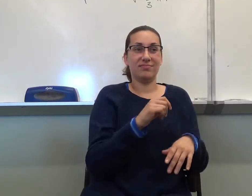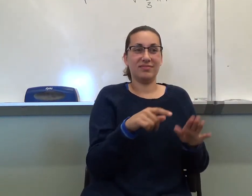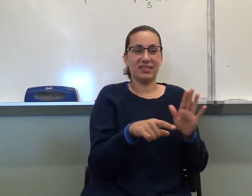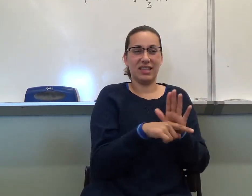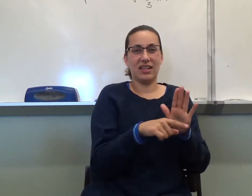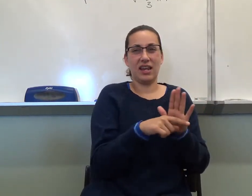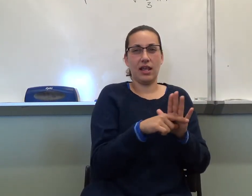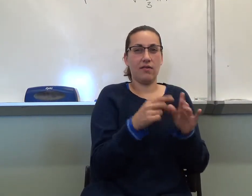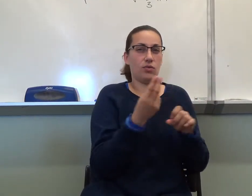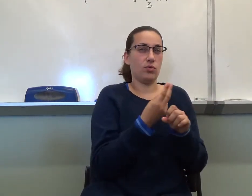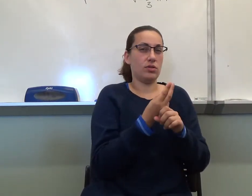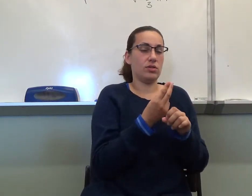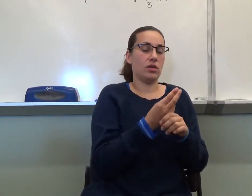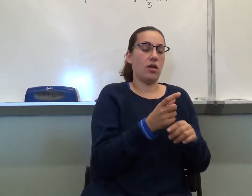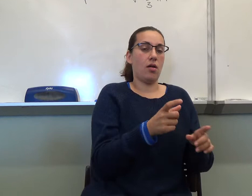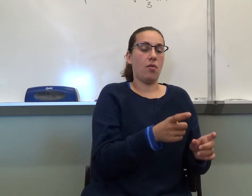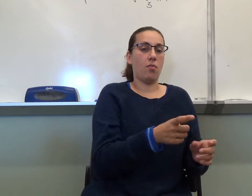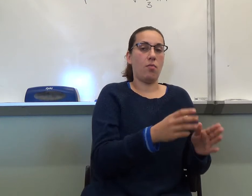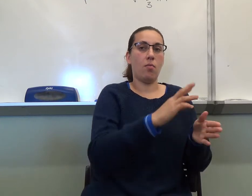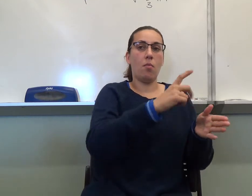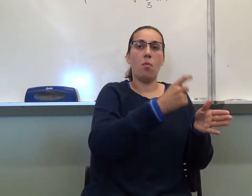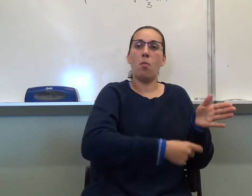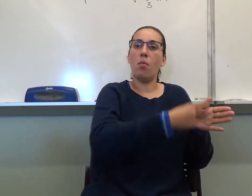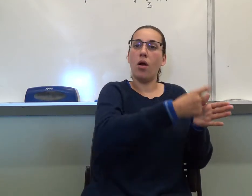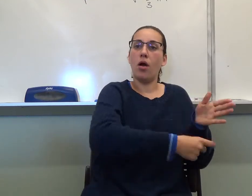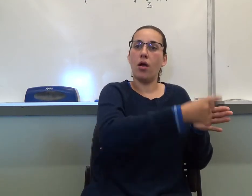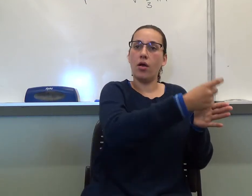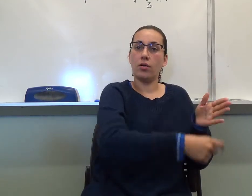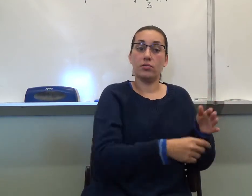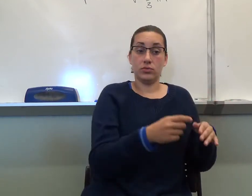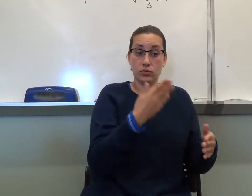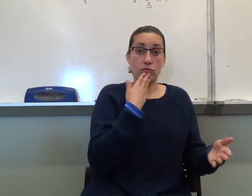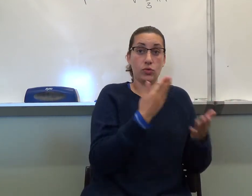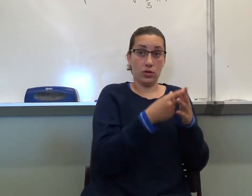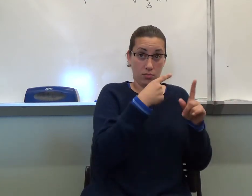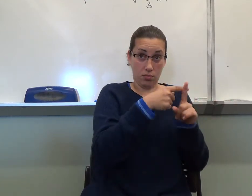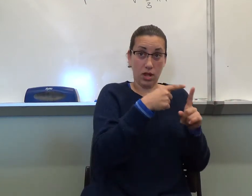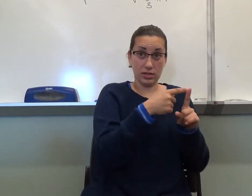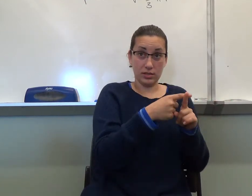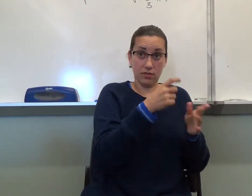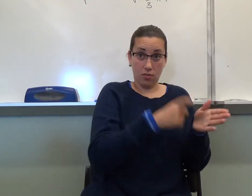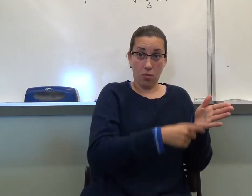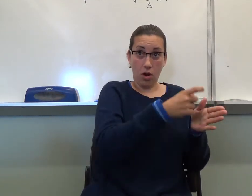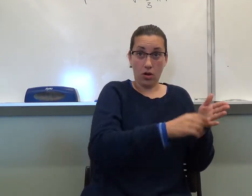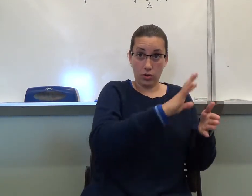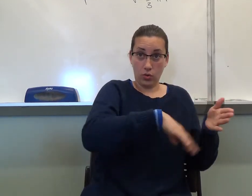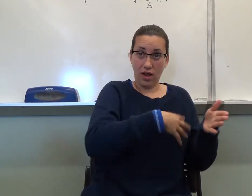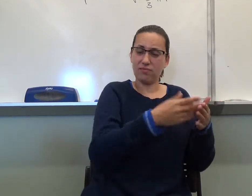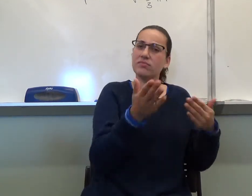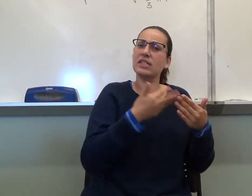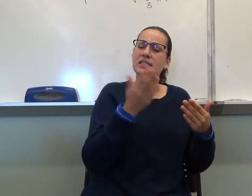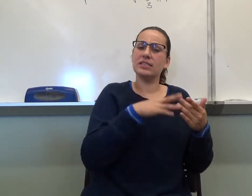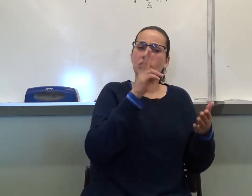bar. The advantage is it's really easy to read. I mean, kids could look at it and probably figure it out real quick. So that means bosses